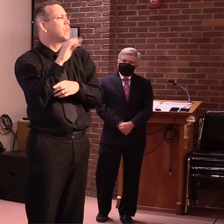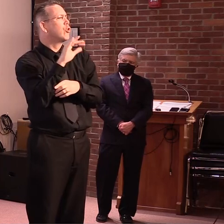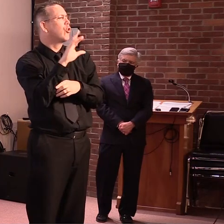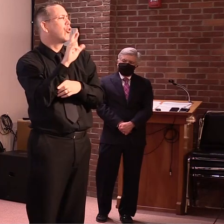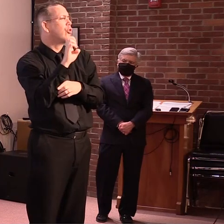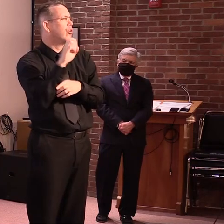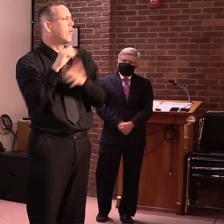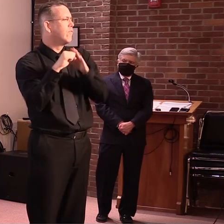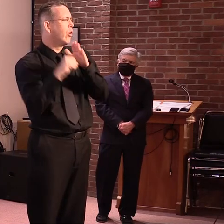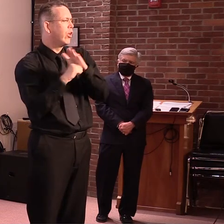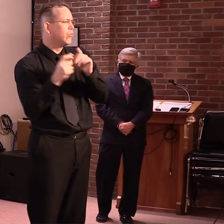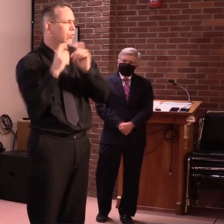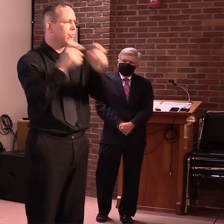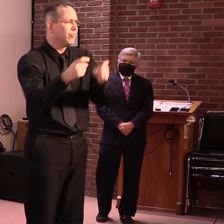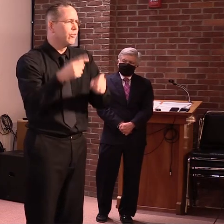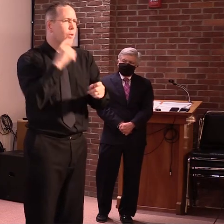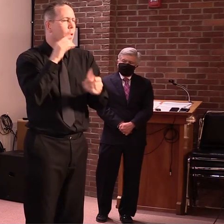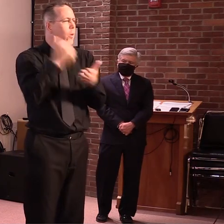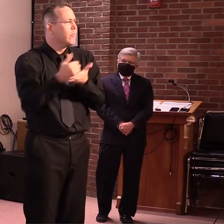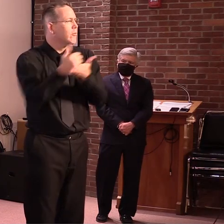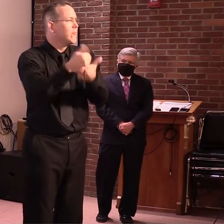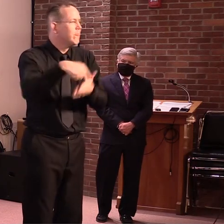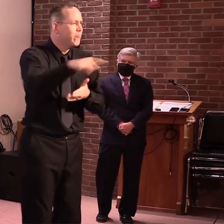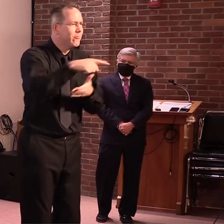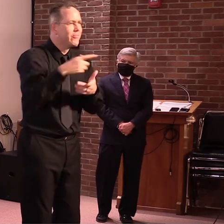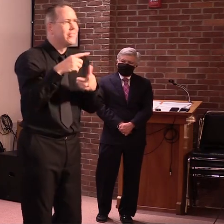adventure. As we've